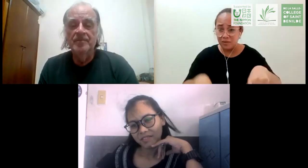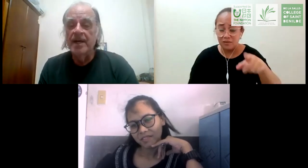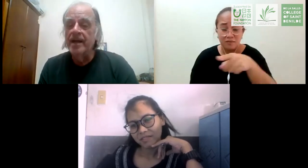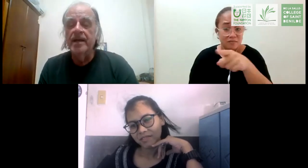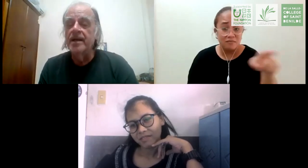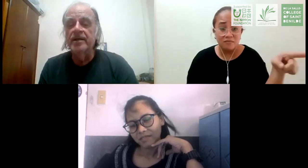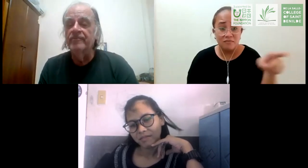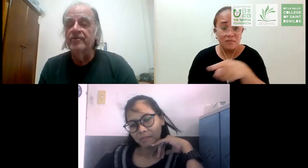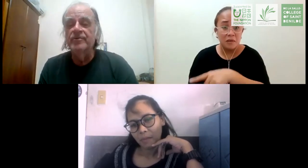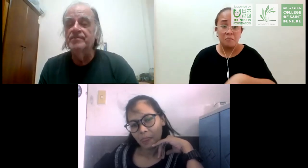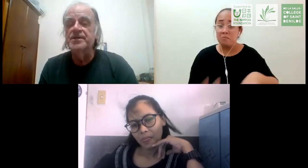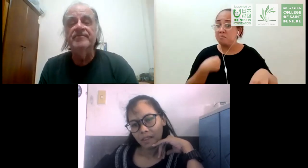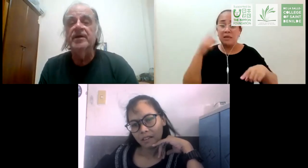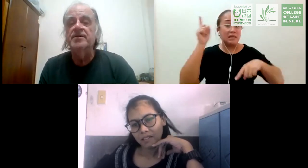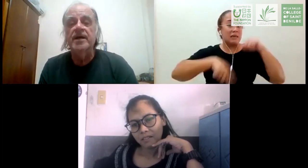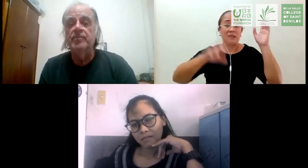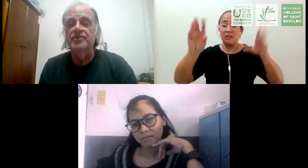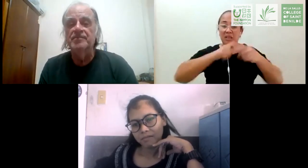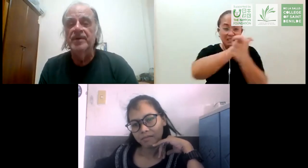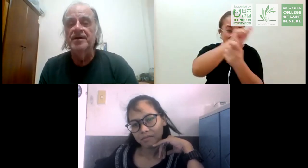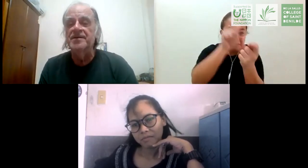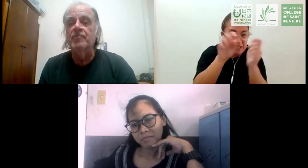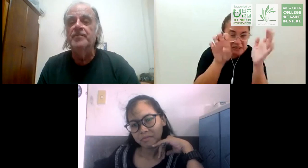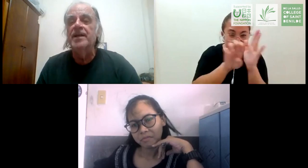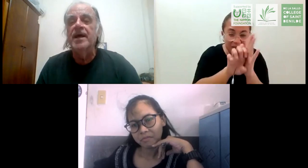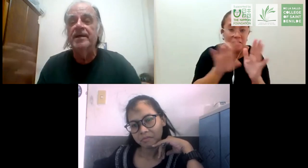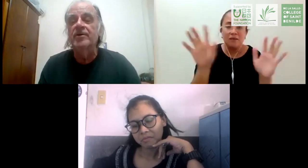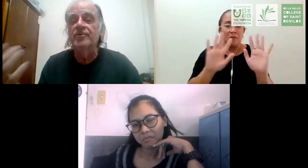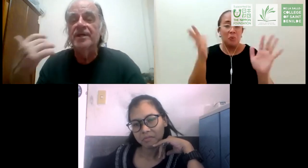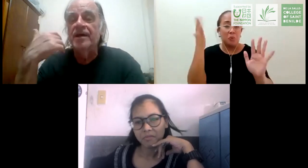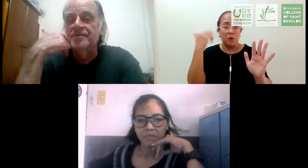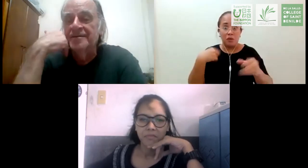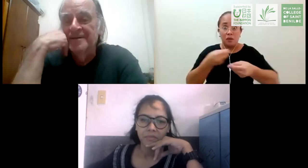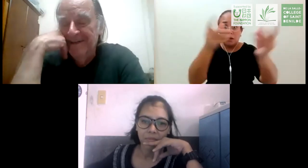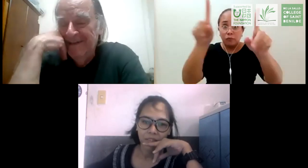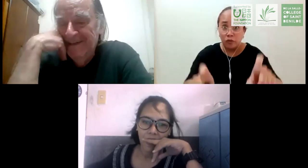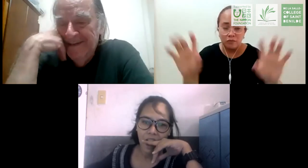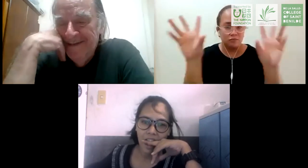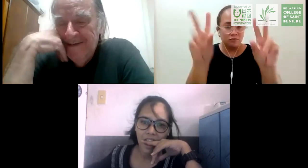but I cannot give you the specific examples because that would be like giving you the test.